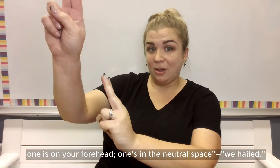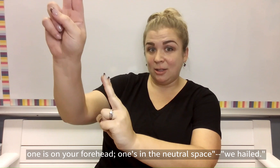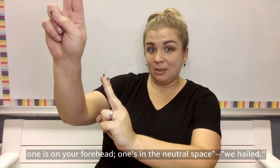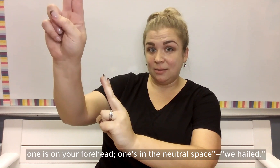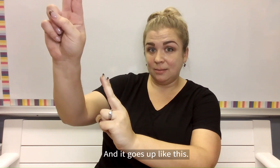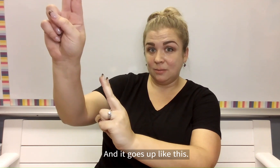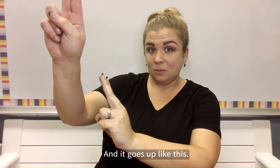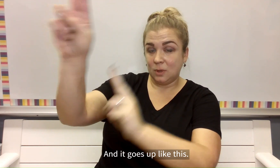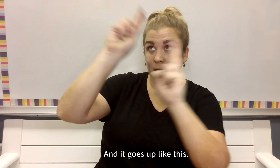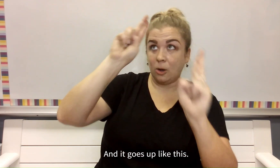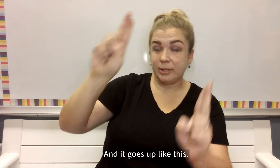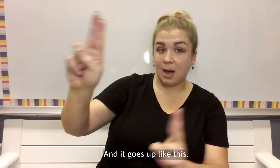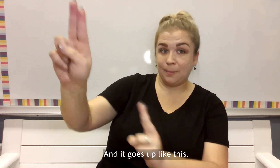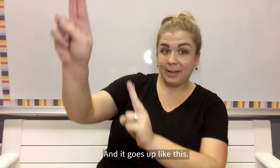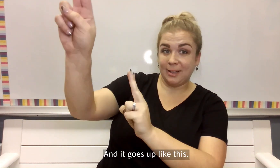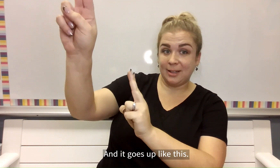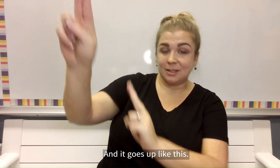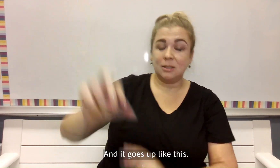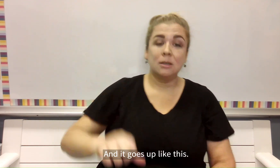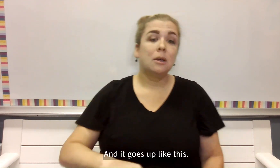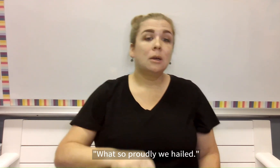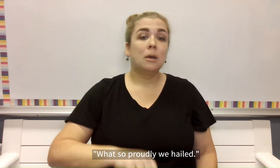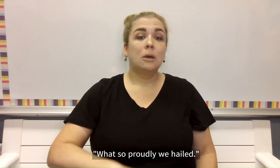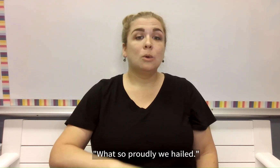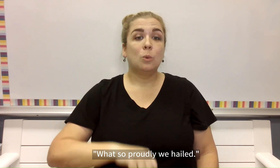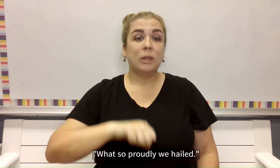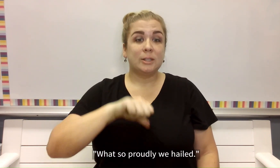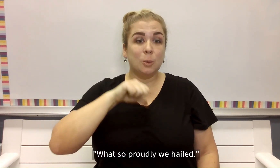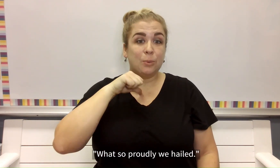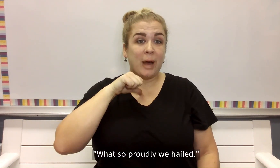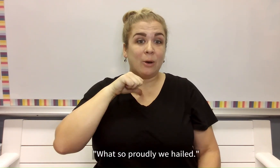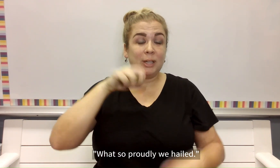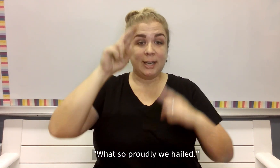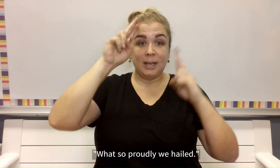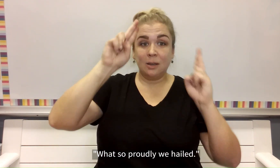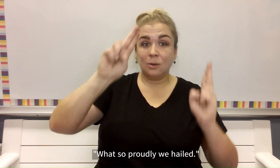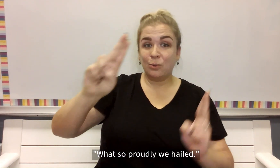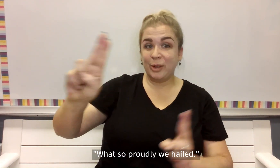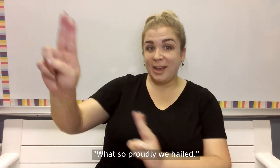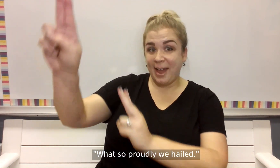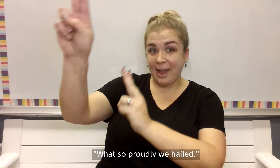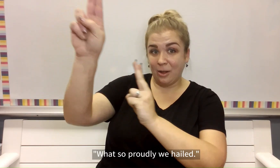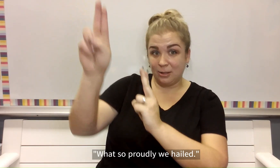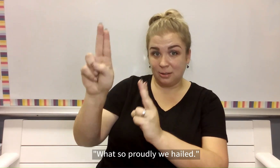hailed." And it goes up like this. "What so proudly we hailed."